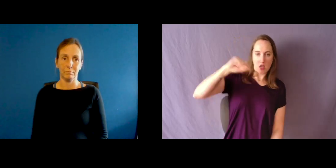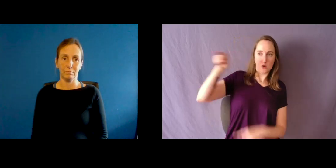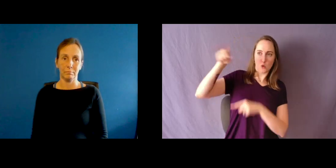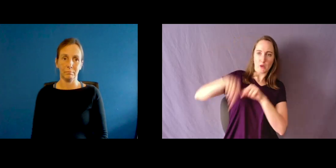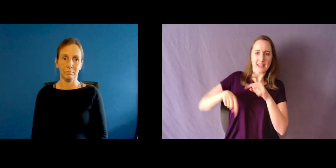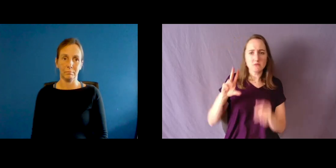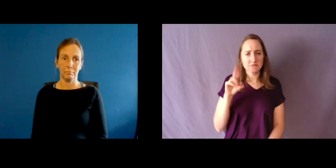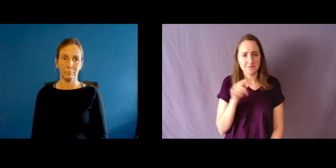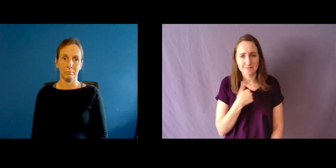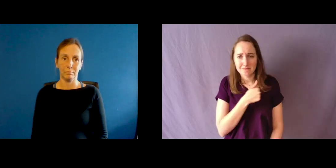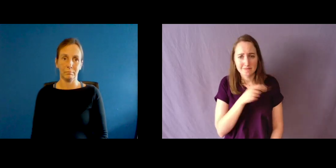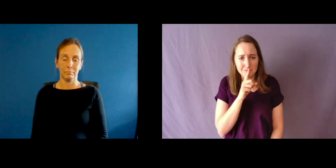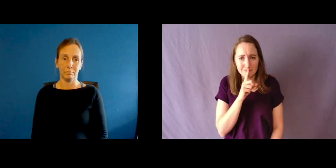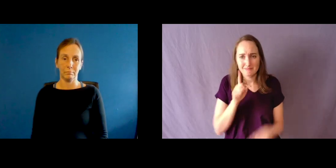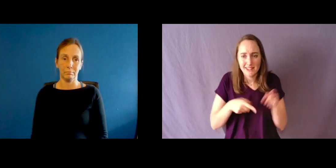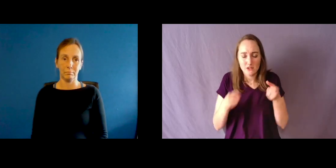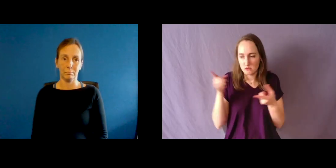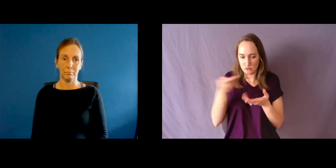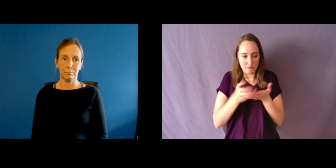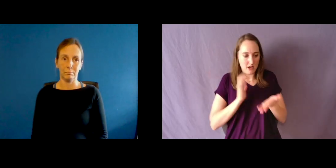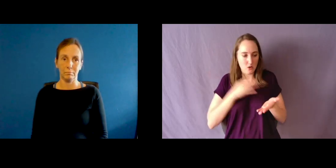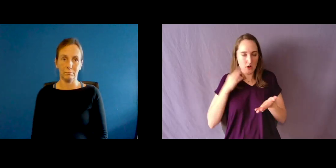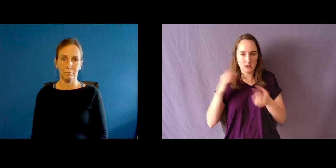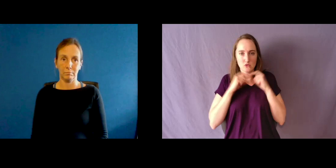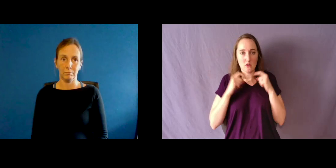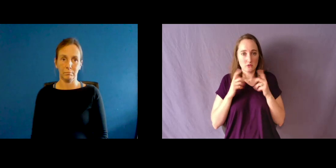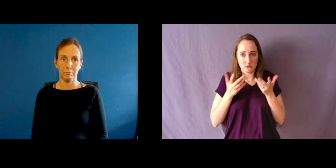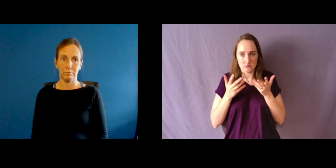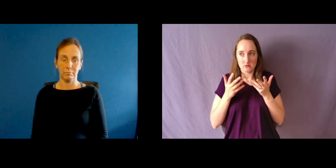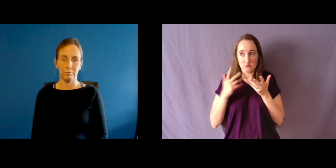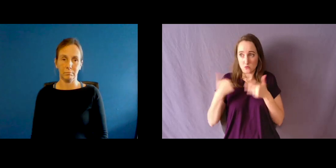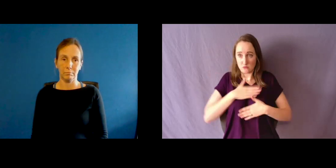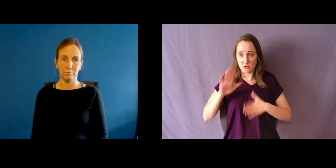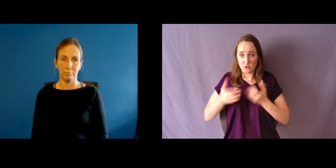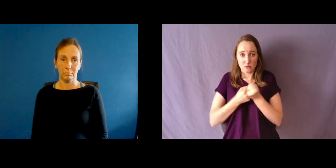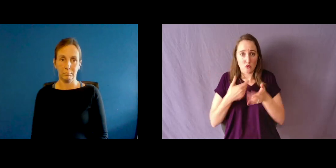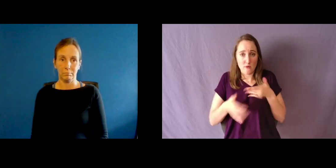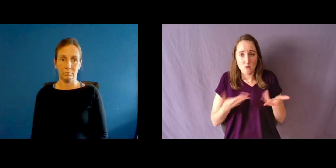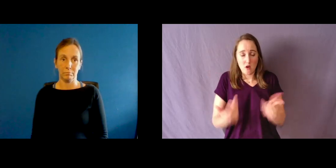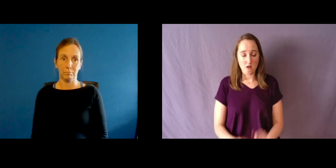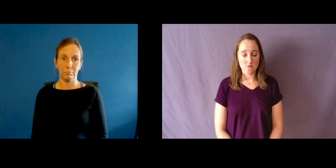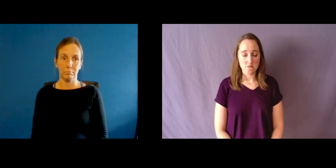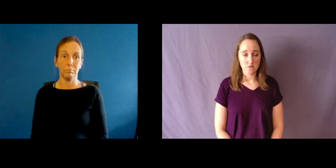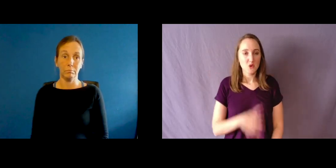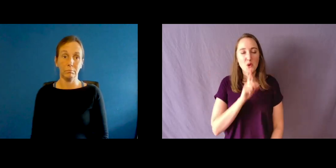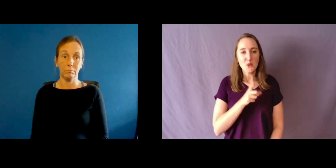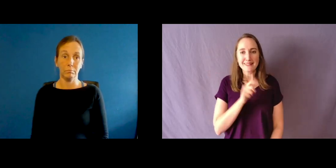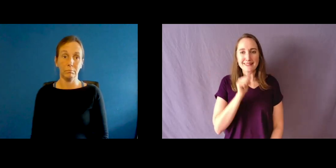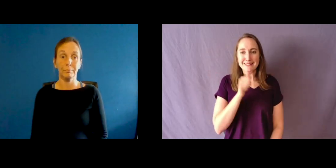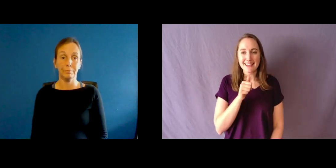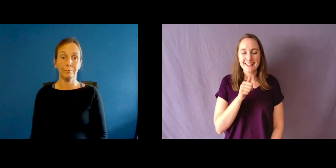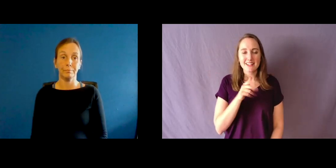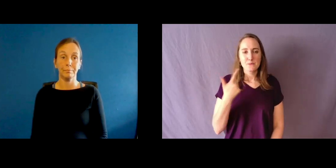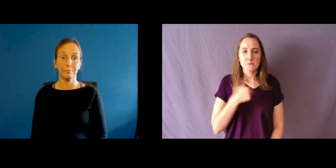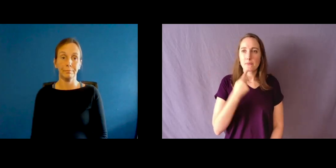you can't. We can't control who buys our leashes and collars. We appreciate the support, no matter what. So it's really not like, it's